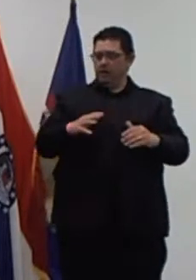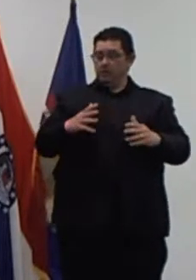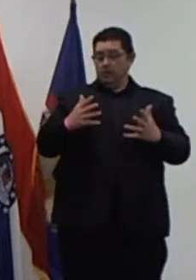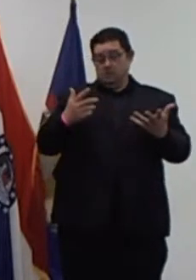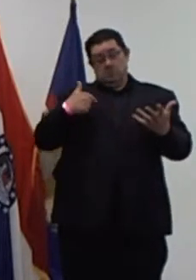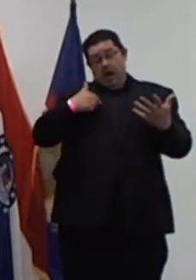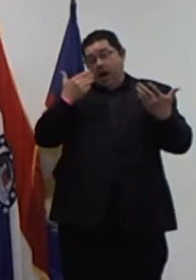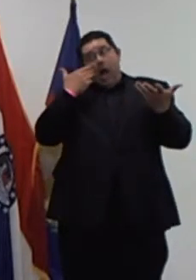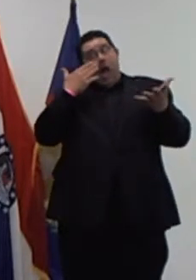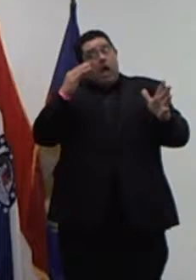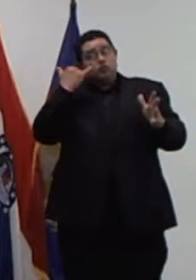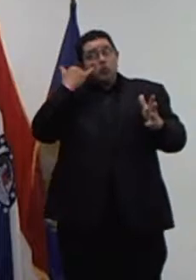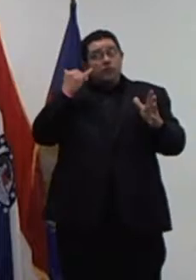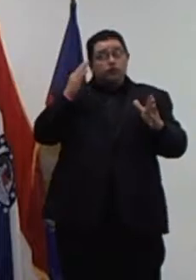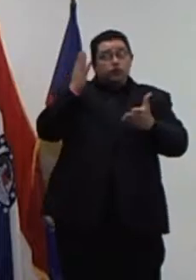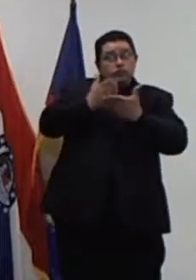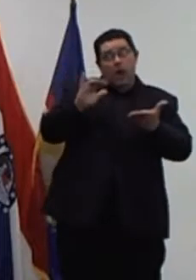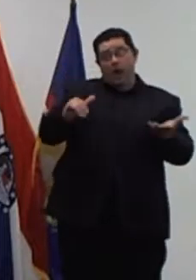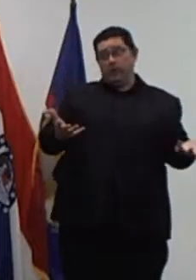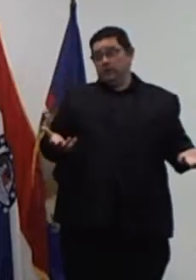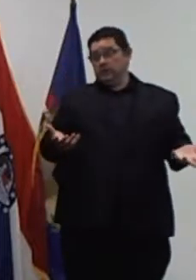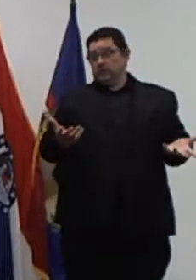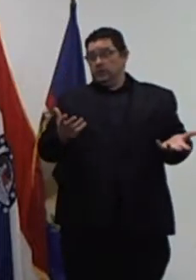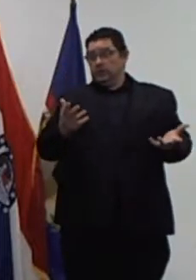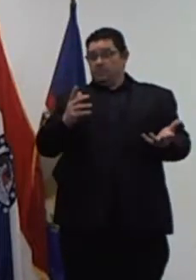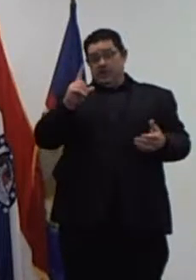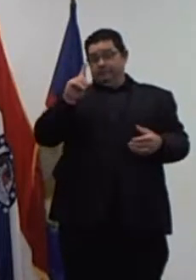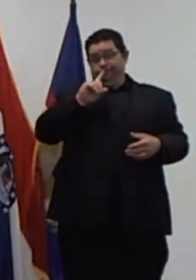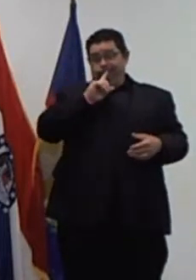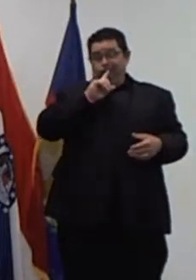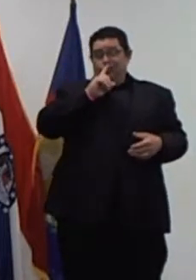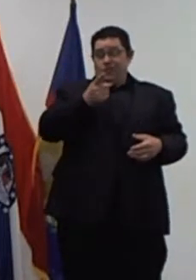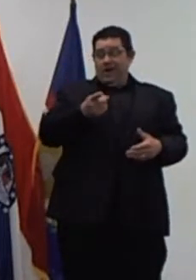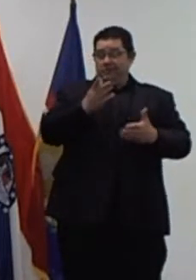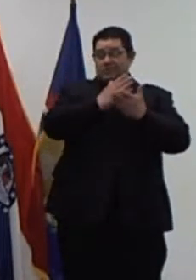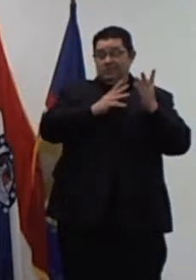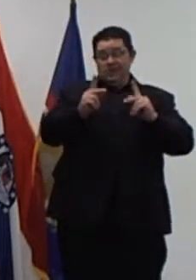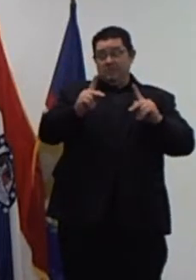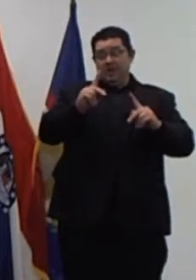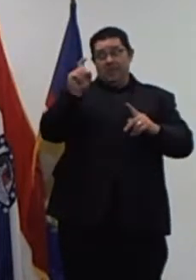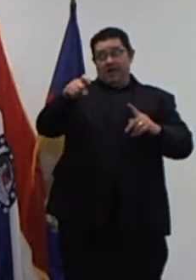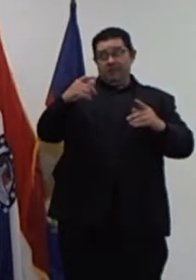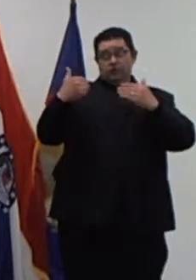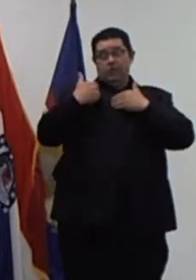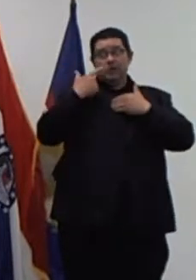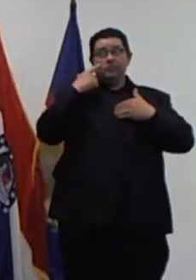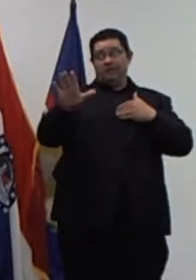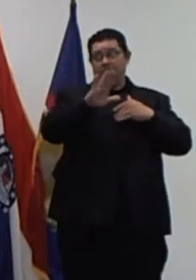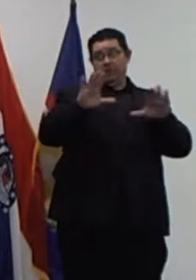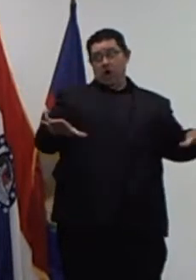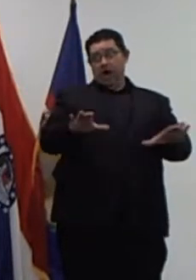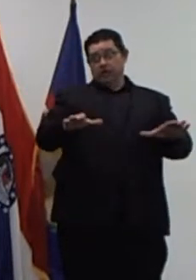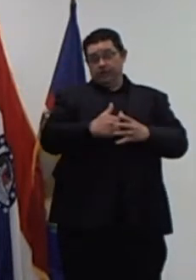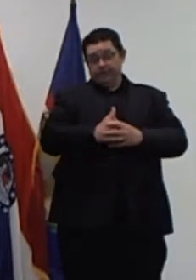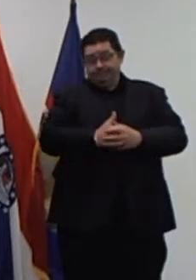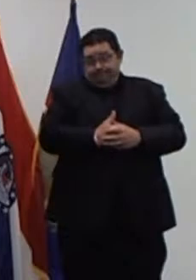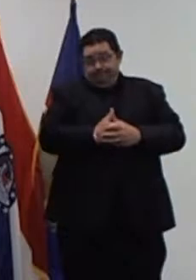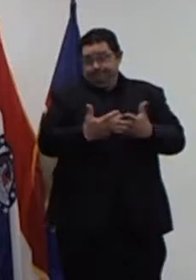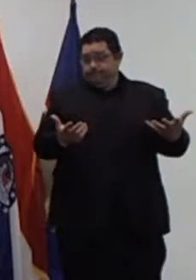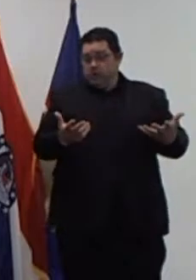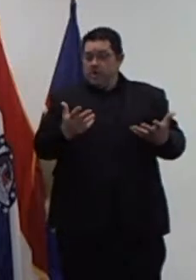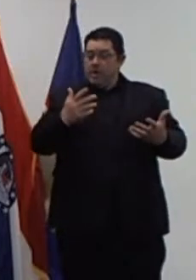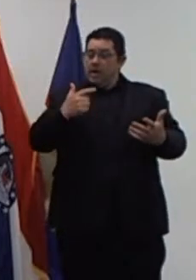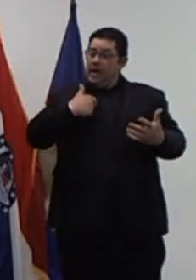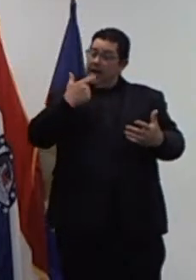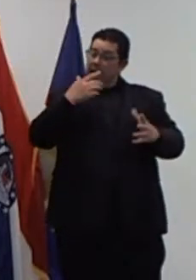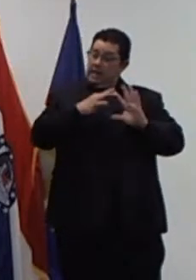it. I don't know that you do. I mean, the reality of it is, at some point, people's got to be responsible for their actions. As I said yesterday, you know, I